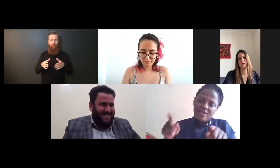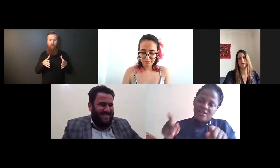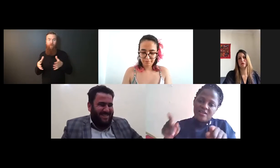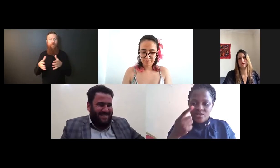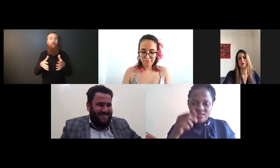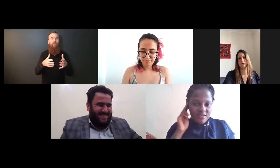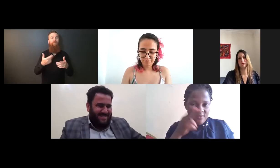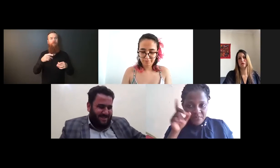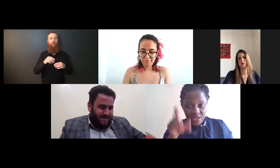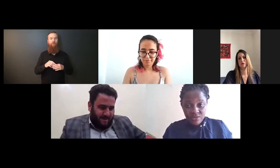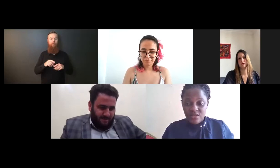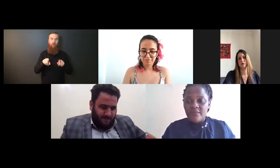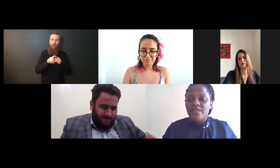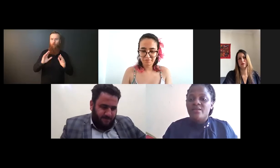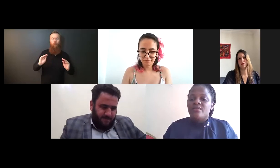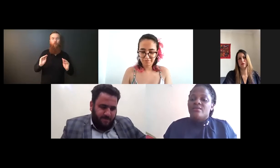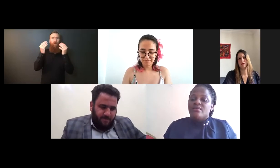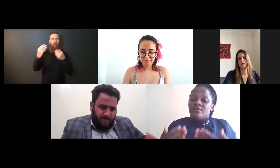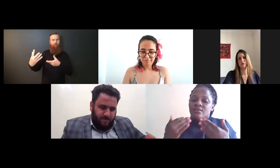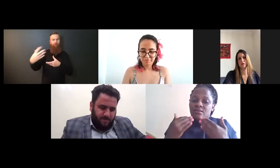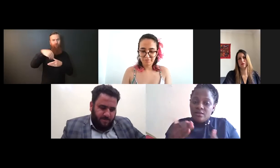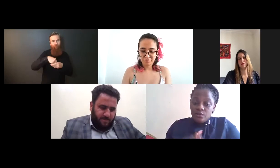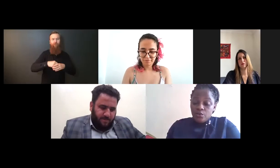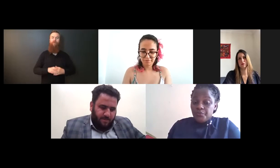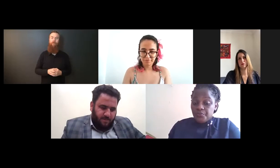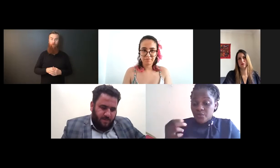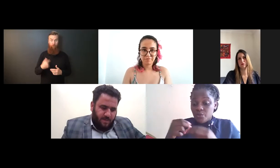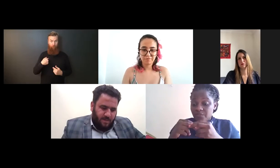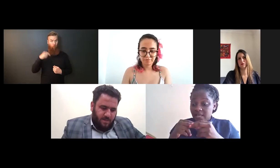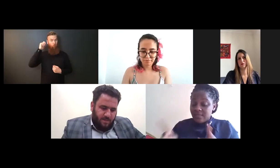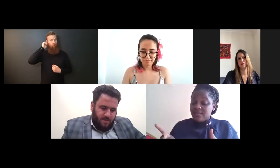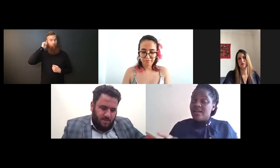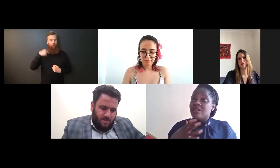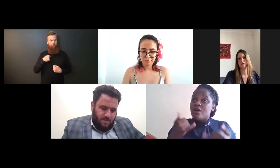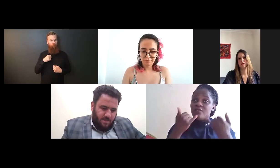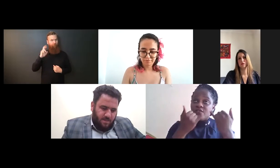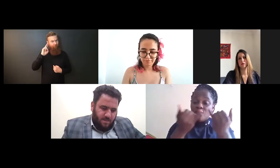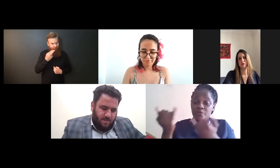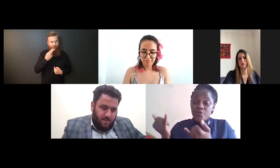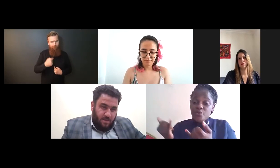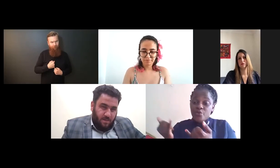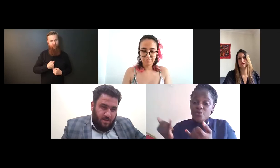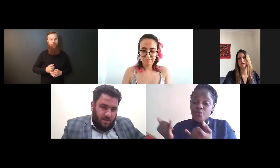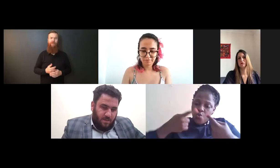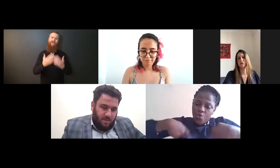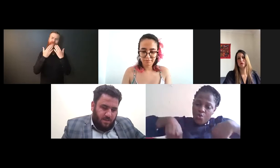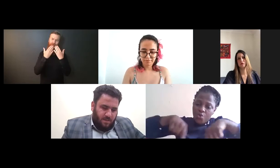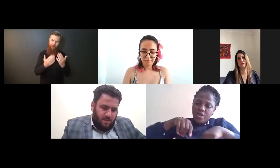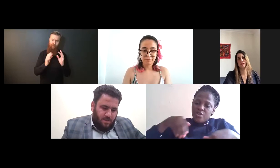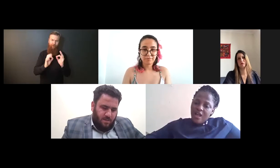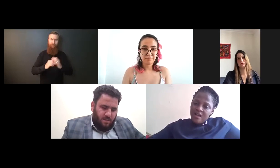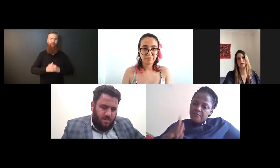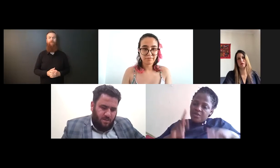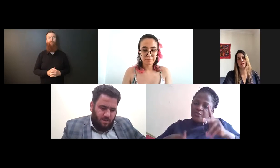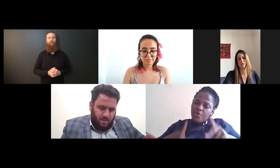with a disability, as a woman who is deaf. Thank you so much. Now, I would like to